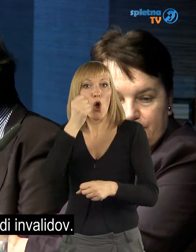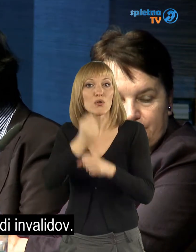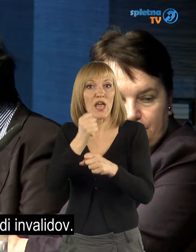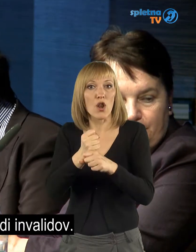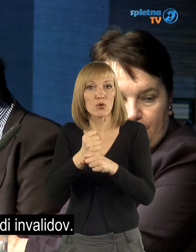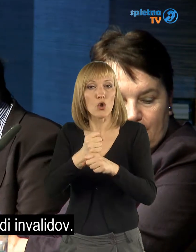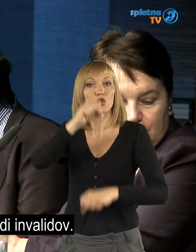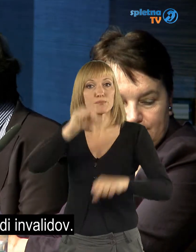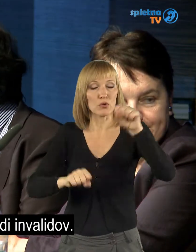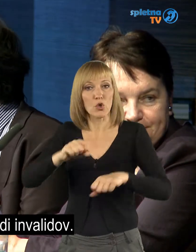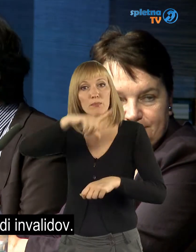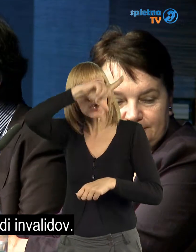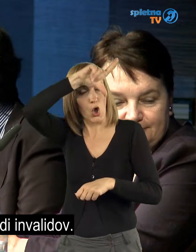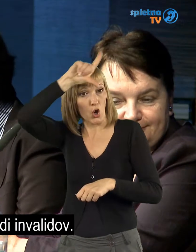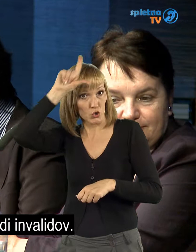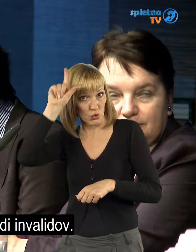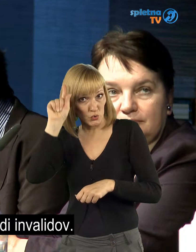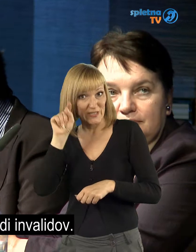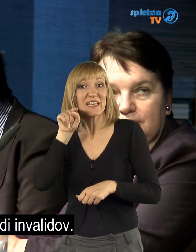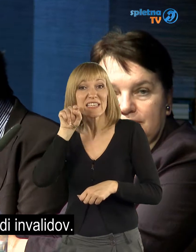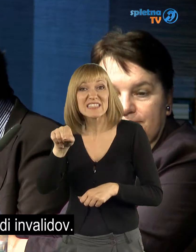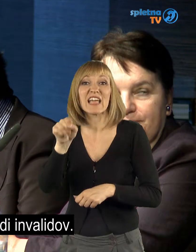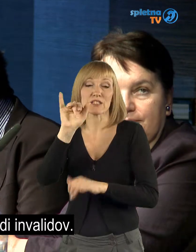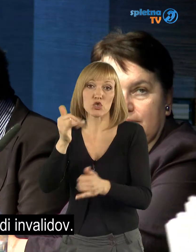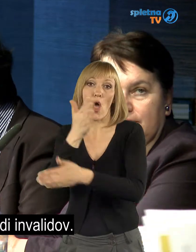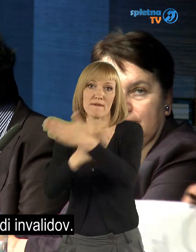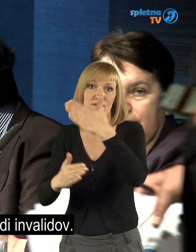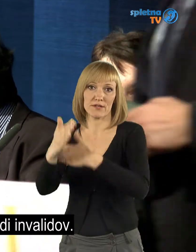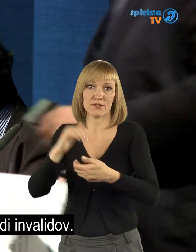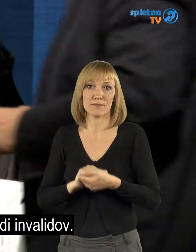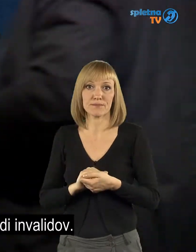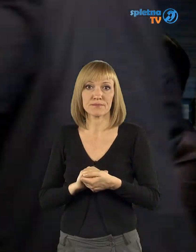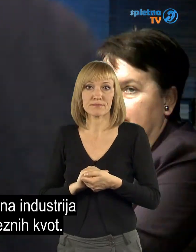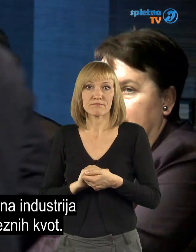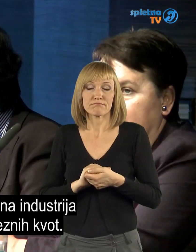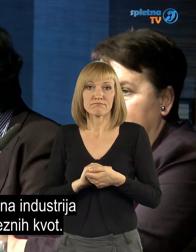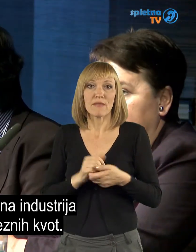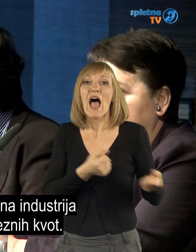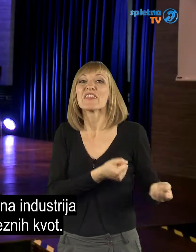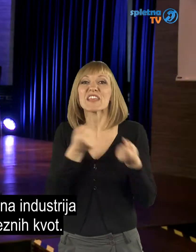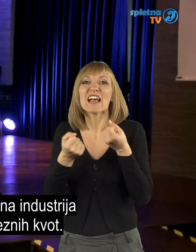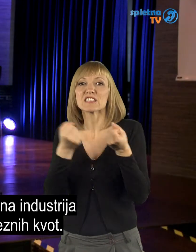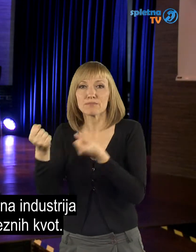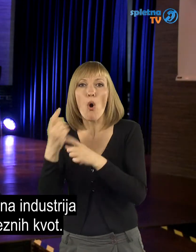3.5% of the working age population is disabled. Transportation